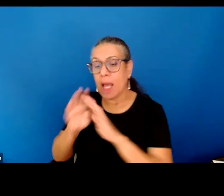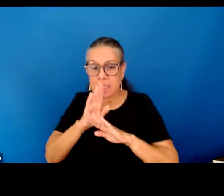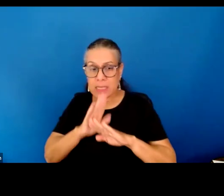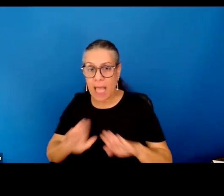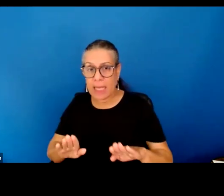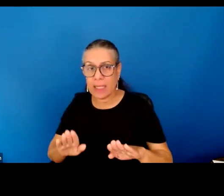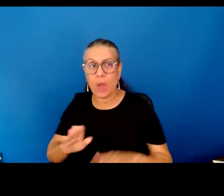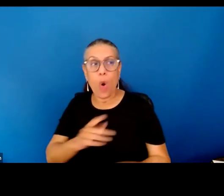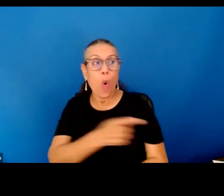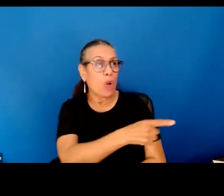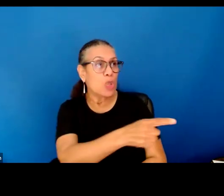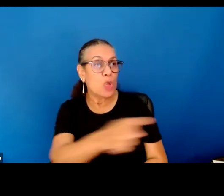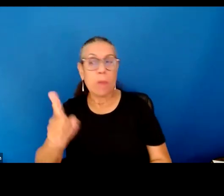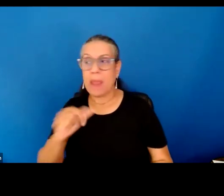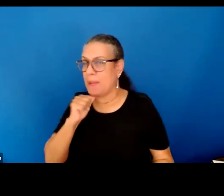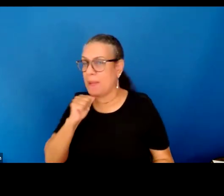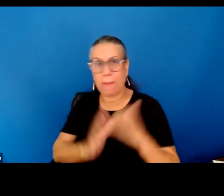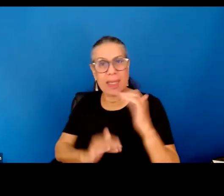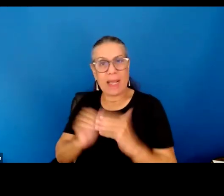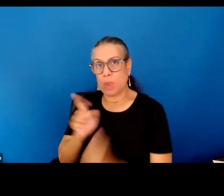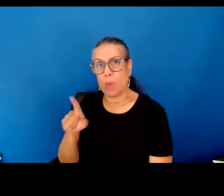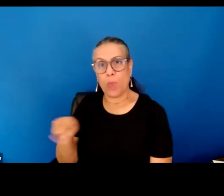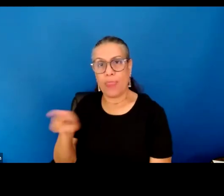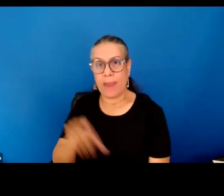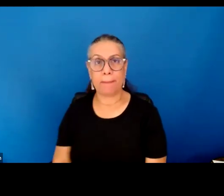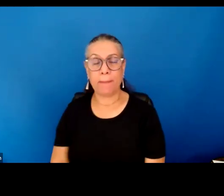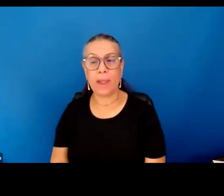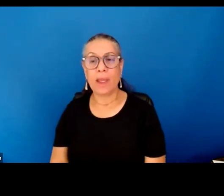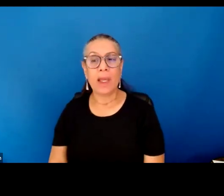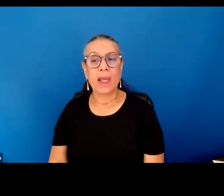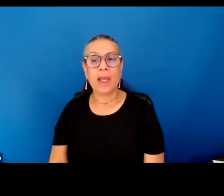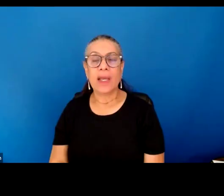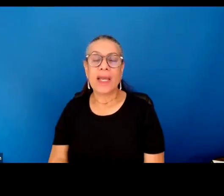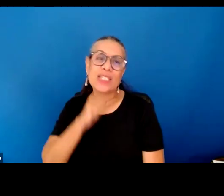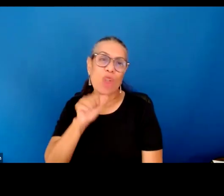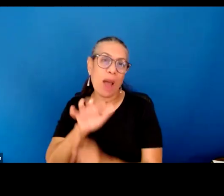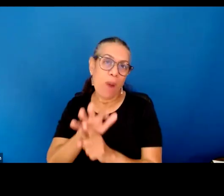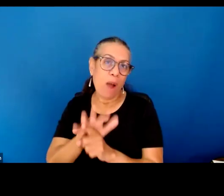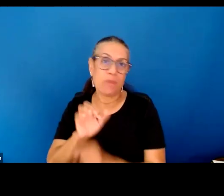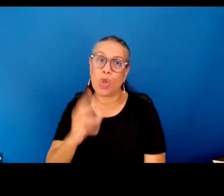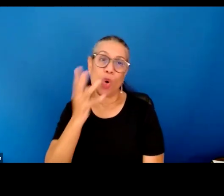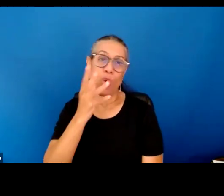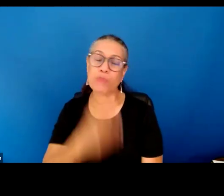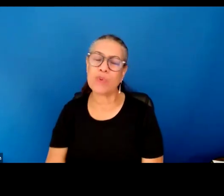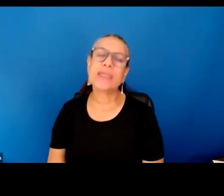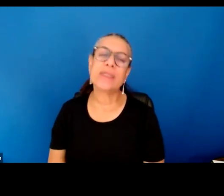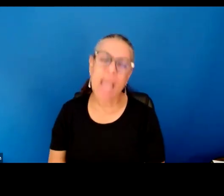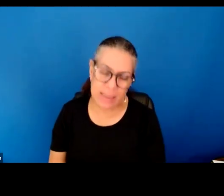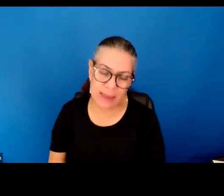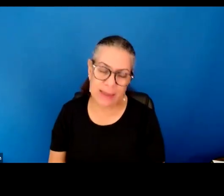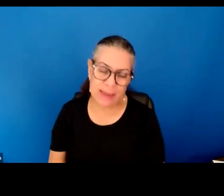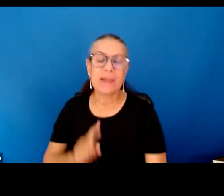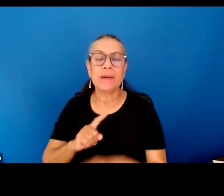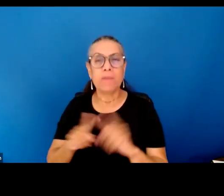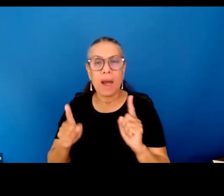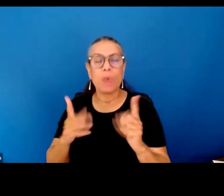terribly uncomfortable. It's just the truth. It's just not popular or pretty, to be honest, yet to champion them with the